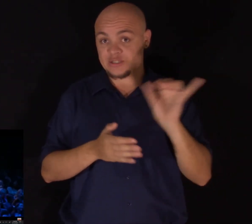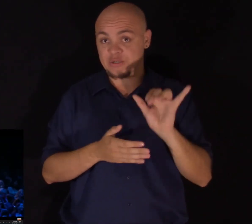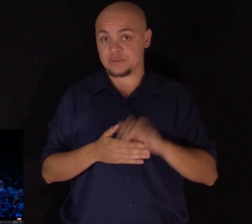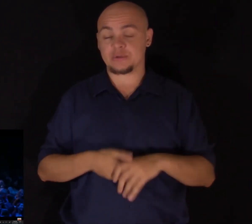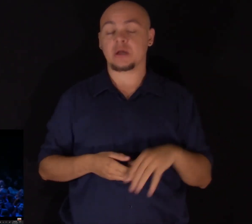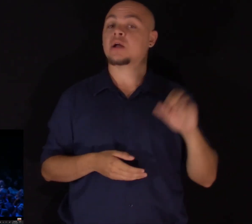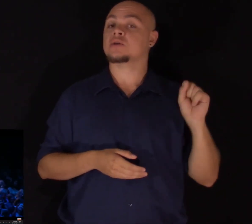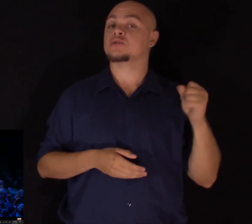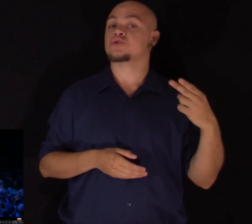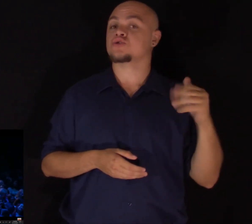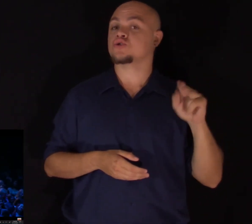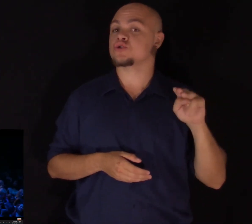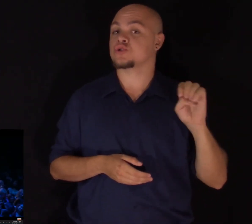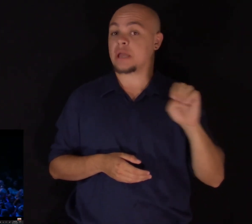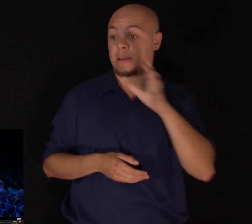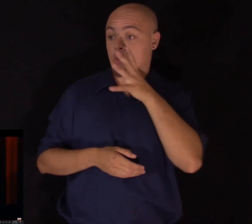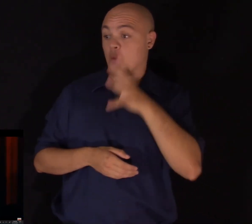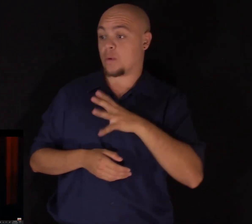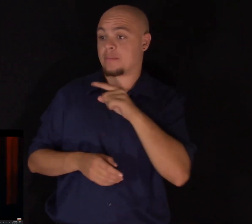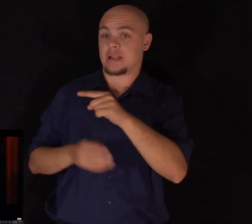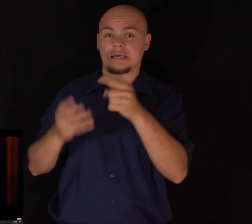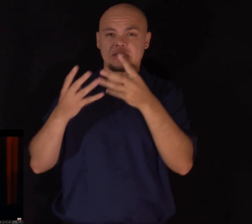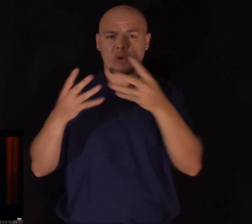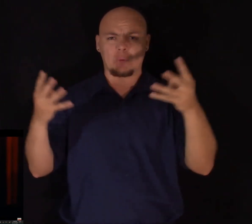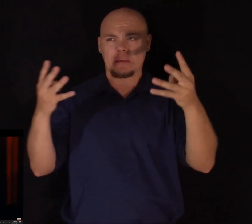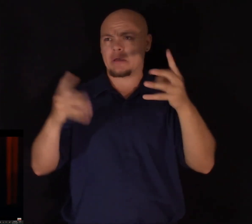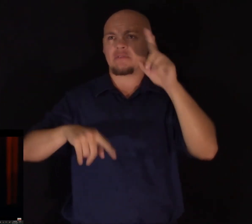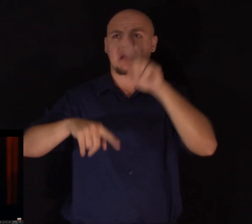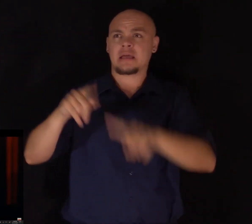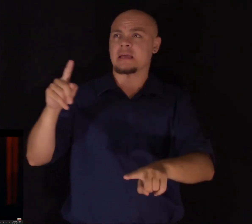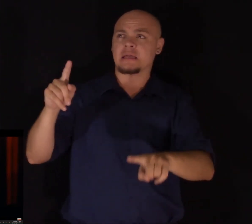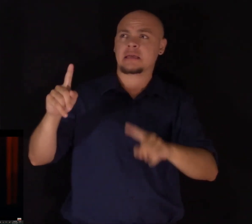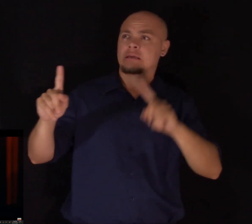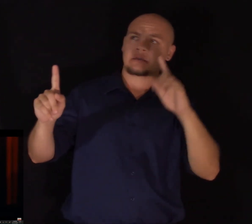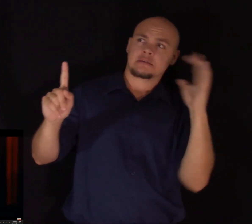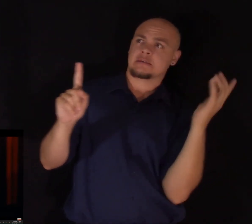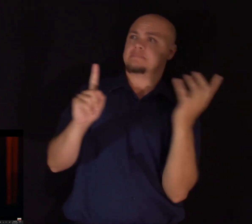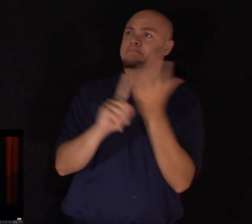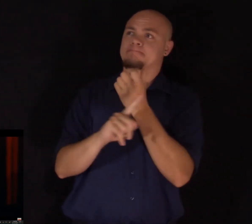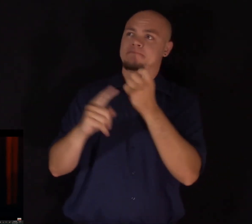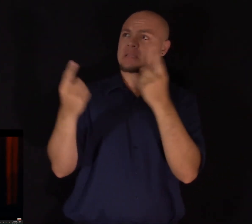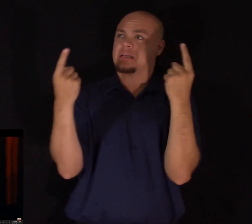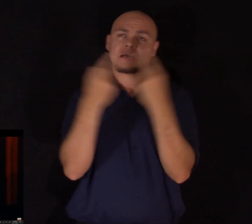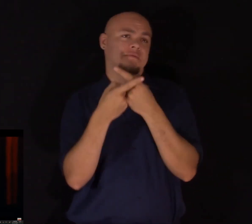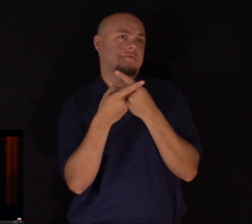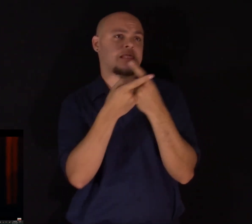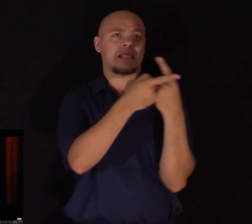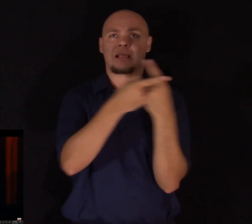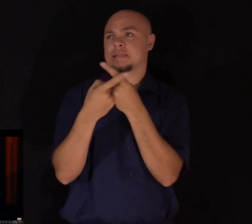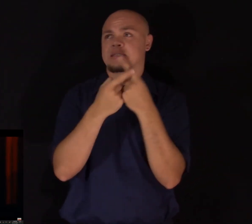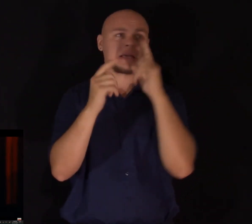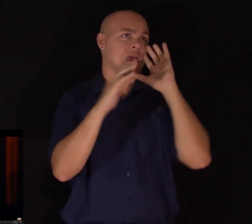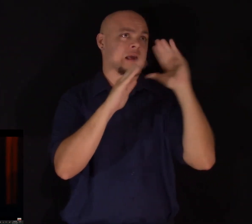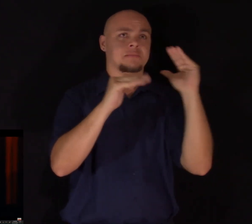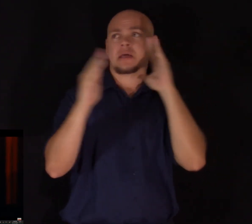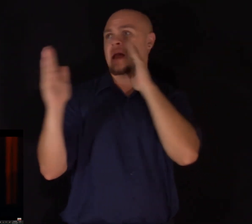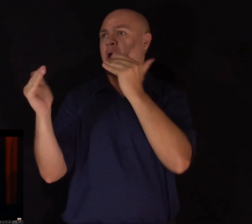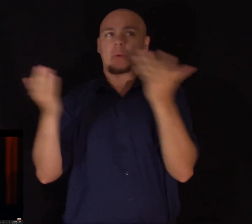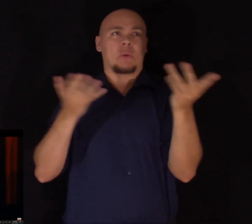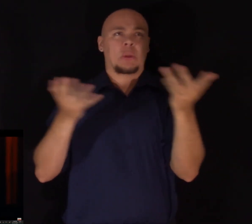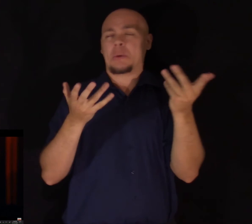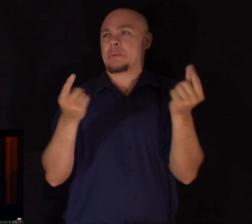Shame for women is this web of unattainable, conflicting, competing expectations about who we're supposed to be.